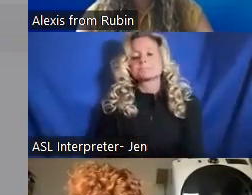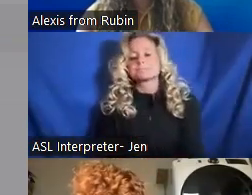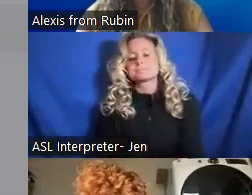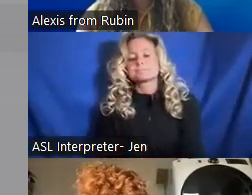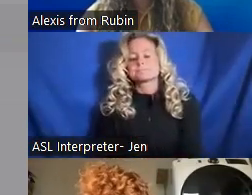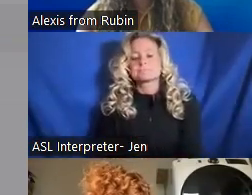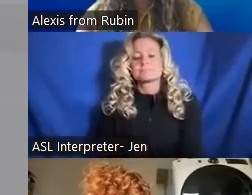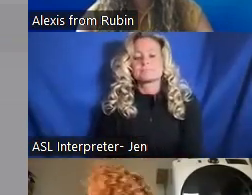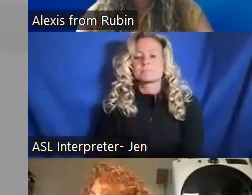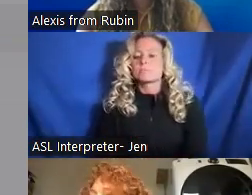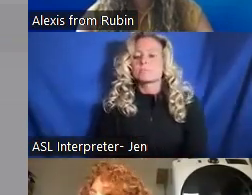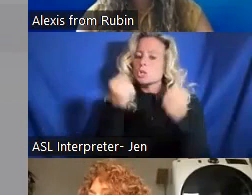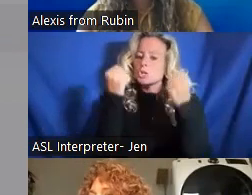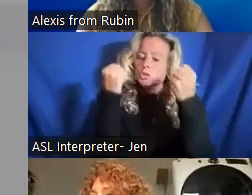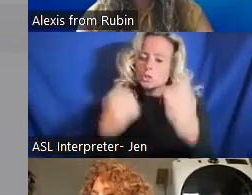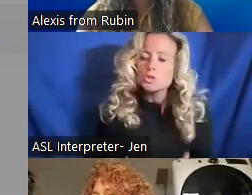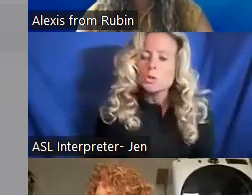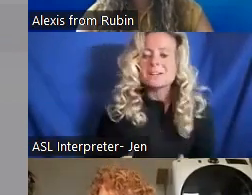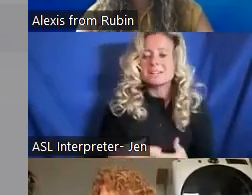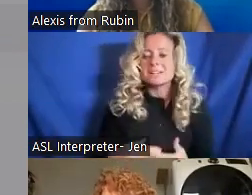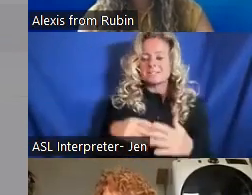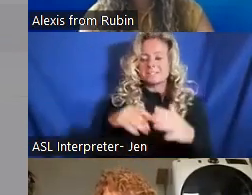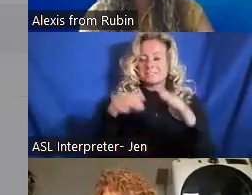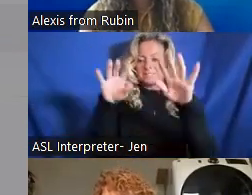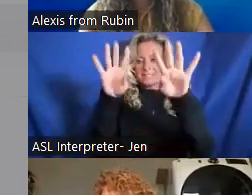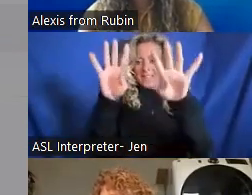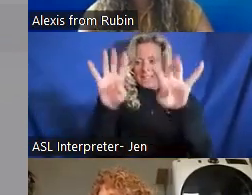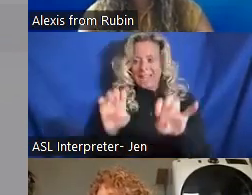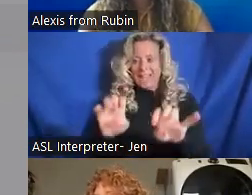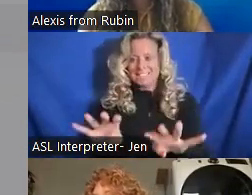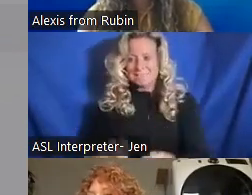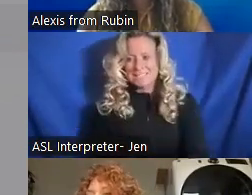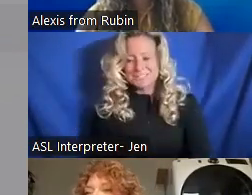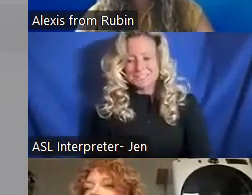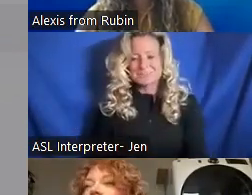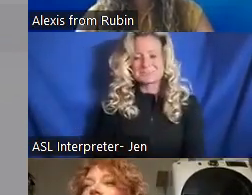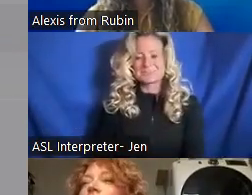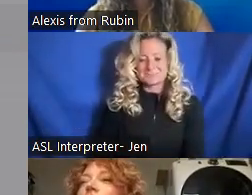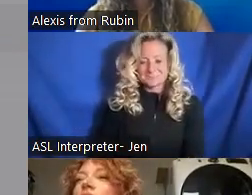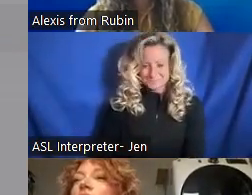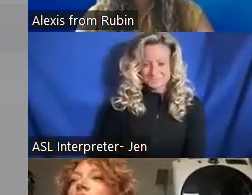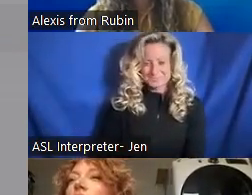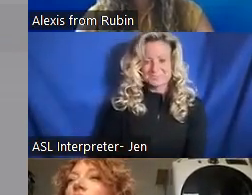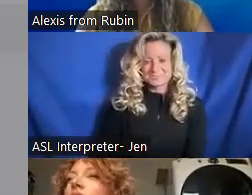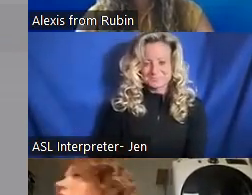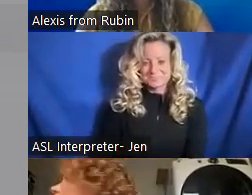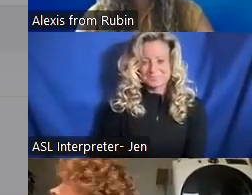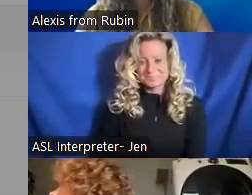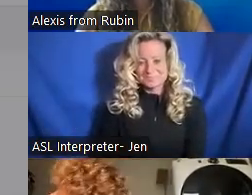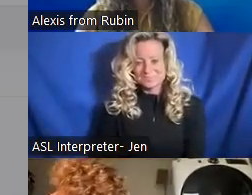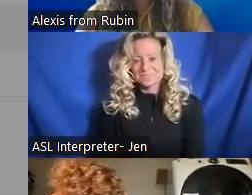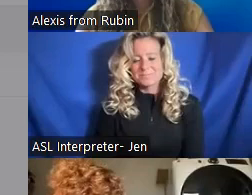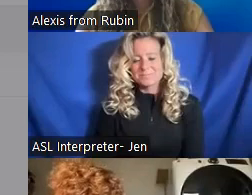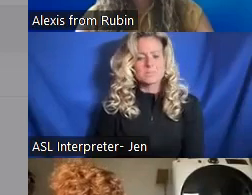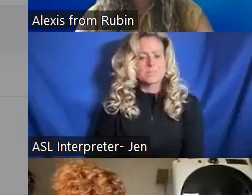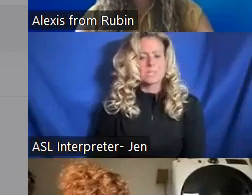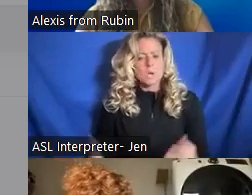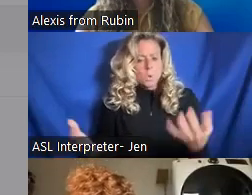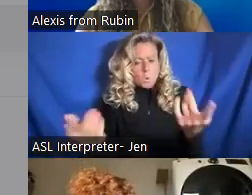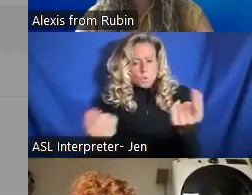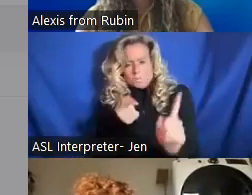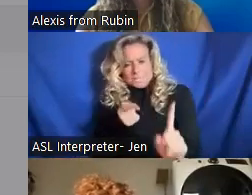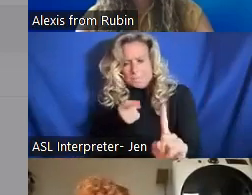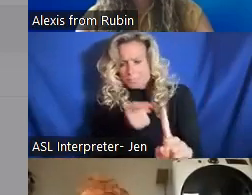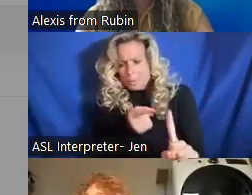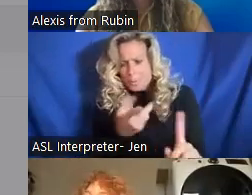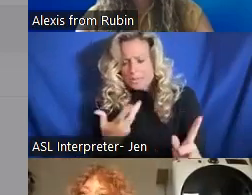too many exclamation marks. Okay. This is Chris Girardi from the Rubin team. Then we're going to say, well, what's the main point? And these are